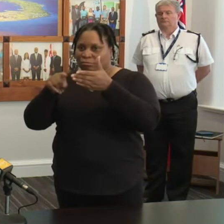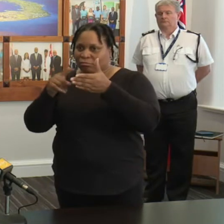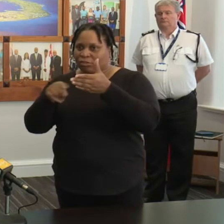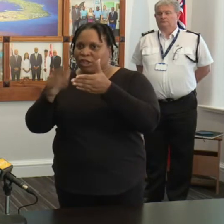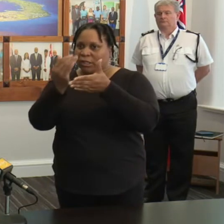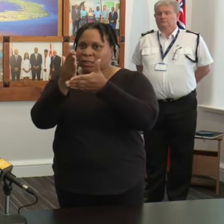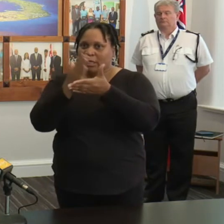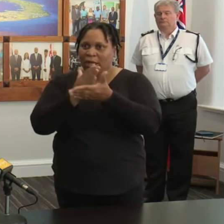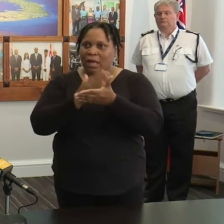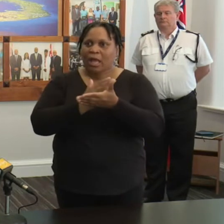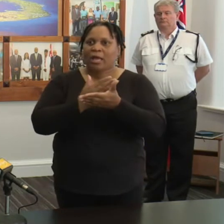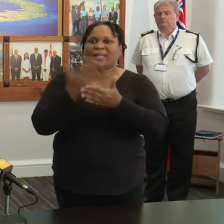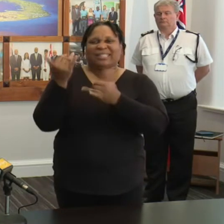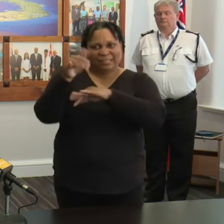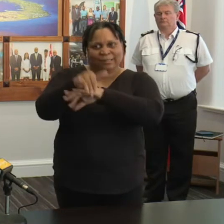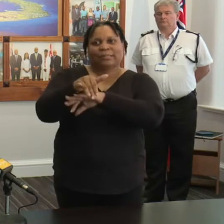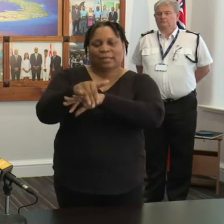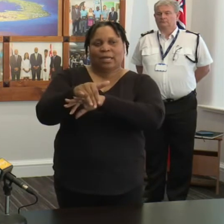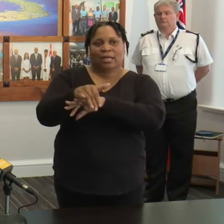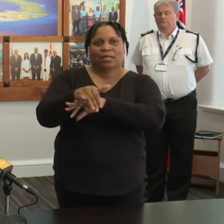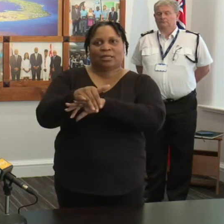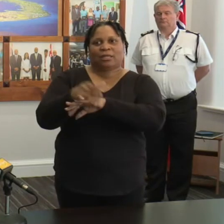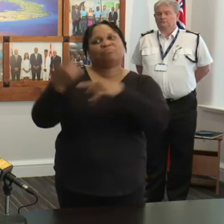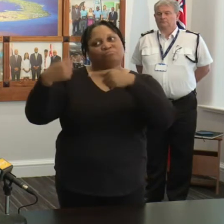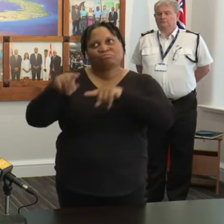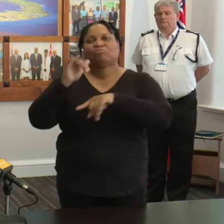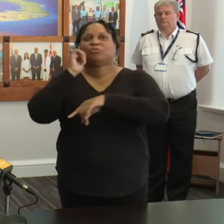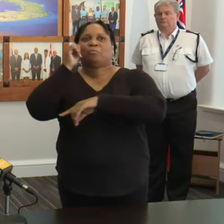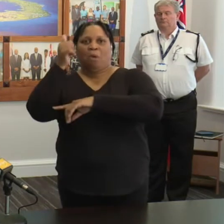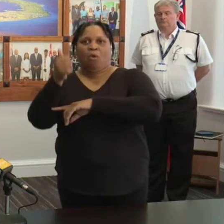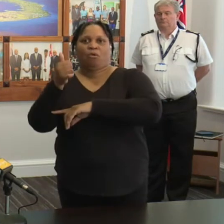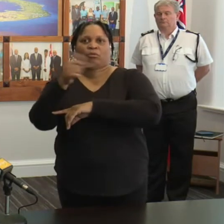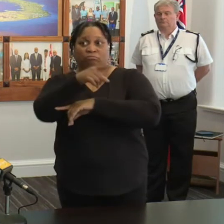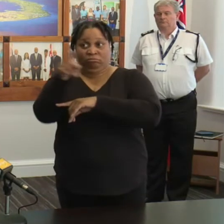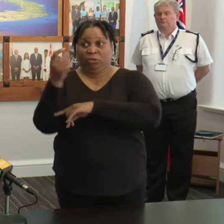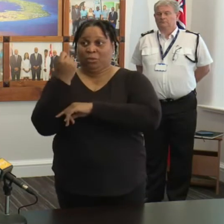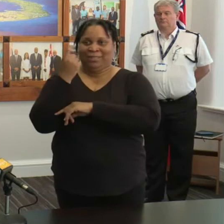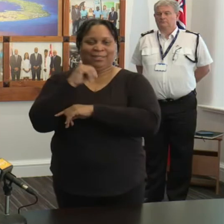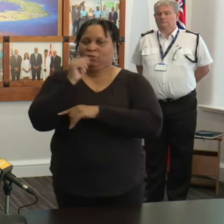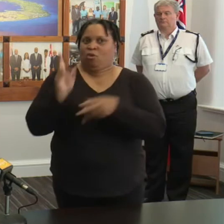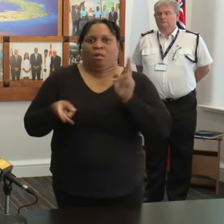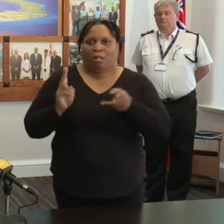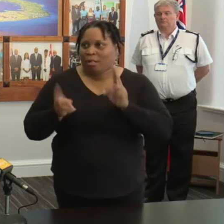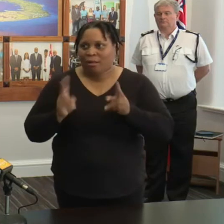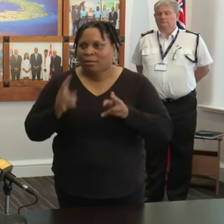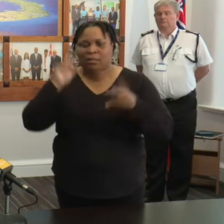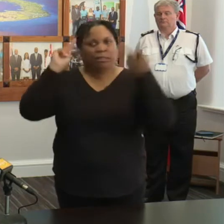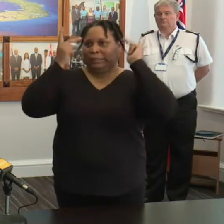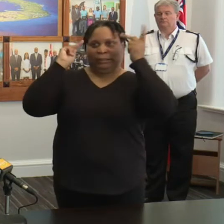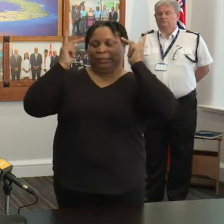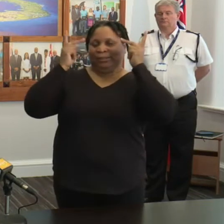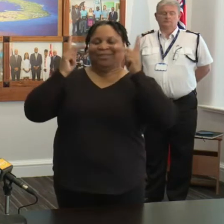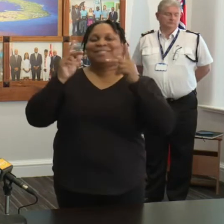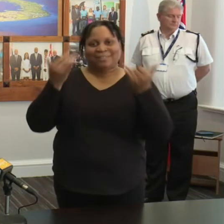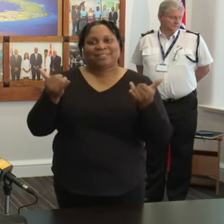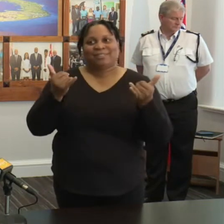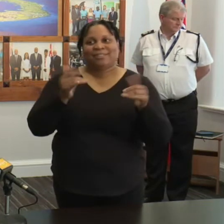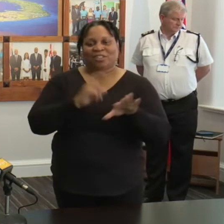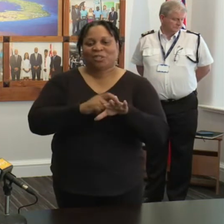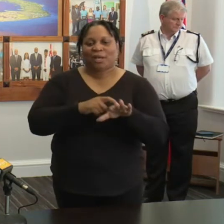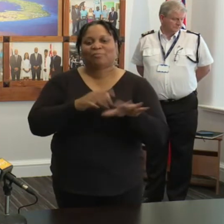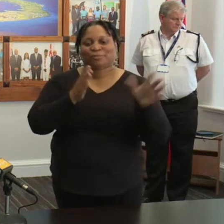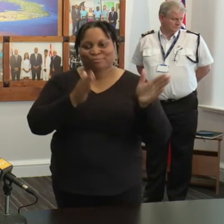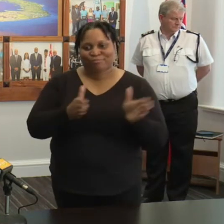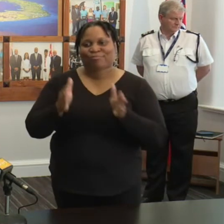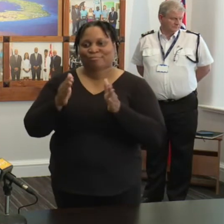coming out tonight and over tomorrow, so you can understand. Do not rush. Do not panic. You have time to prepare.